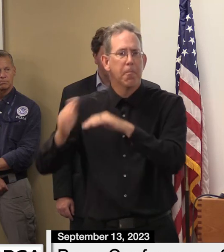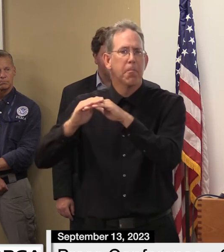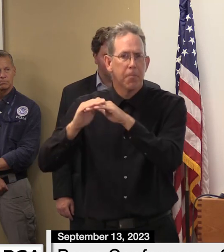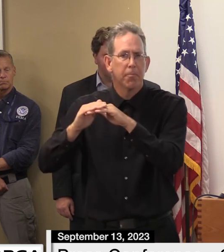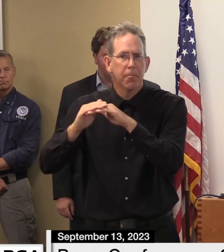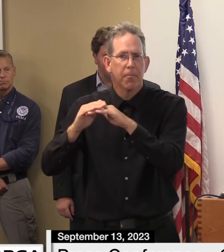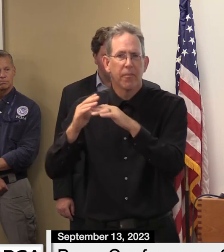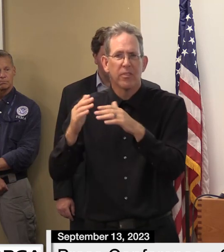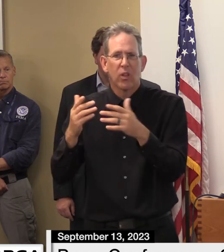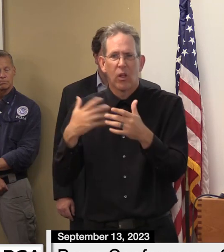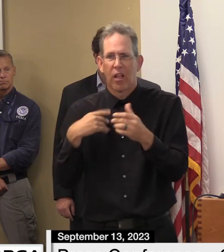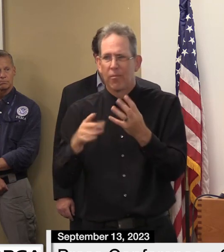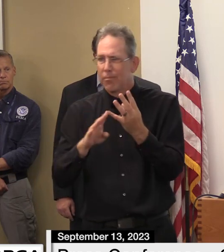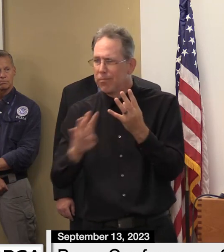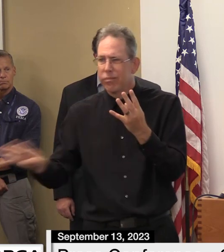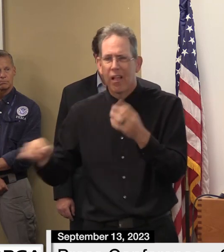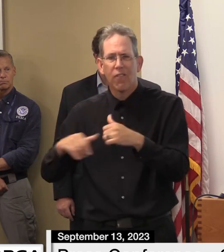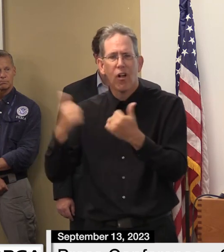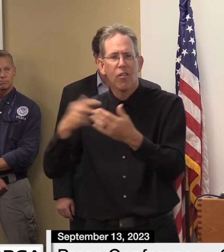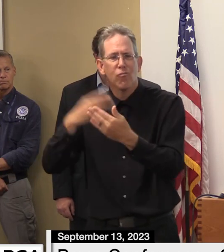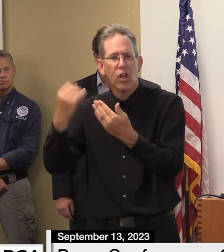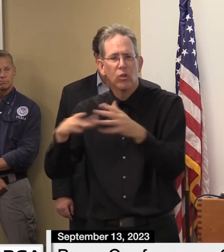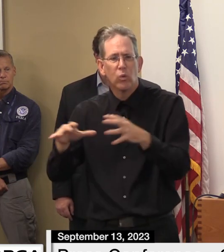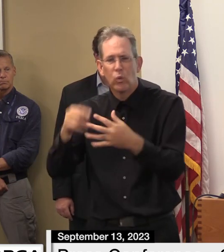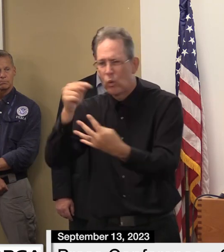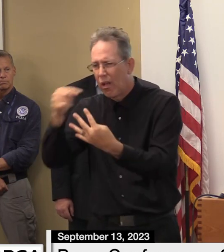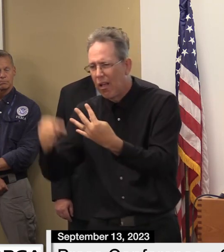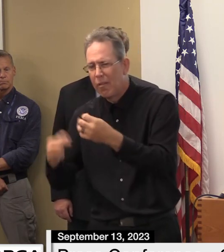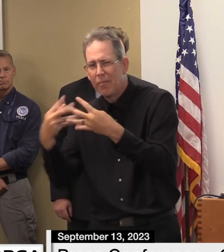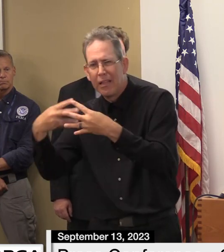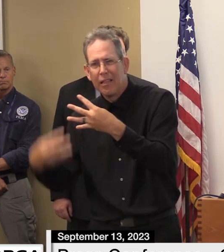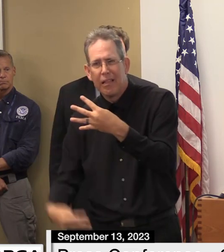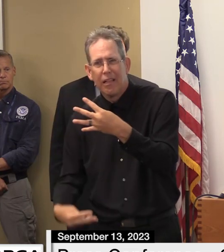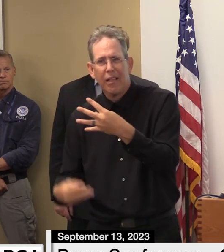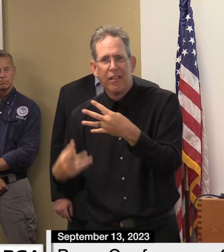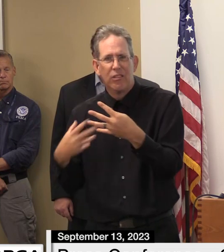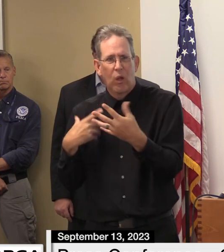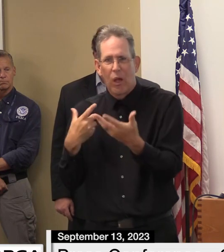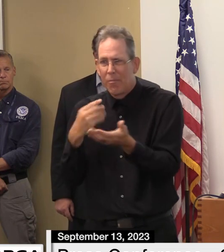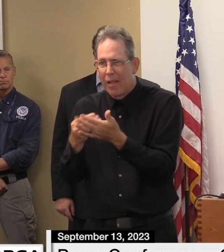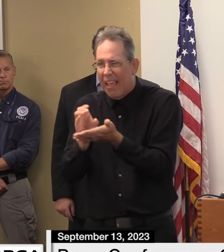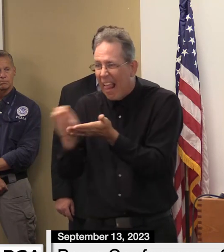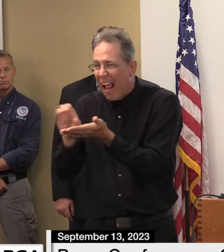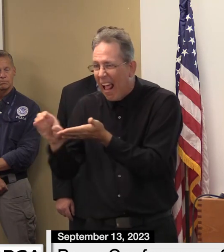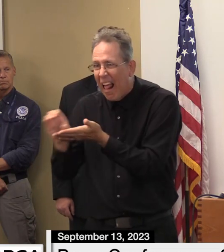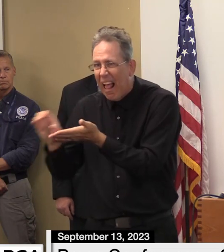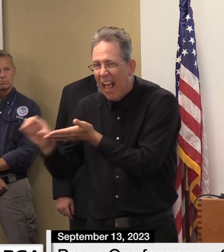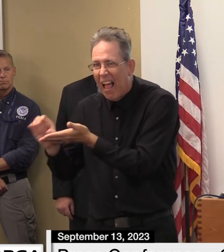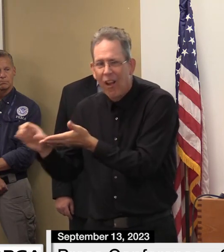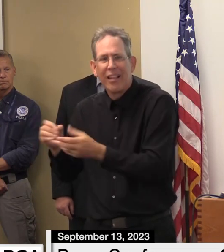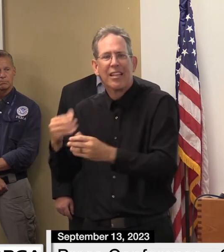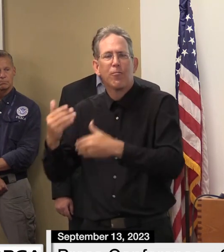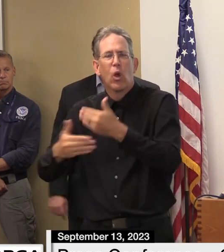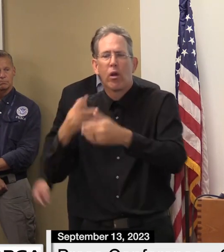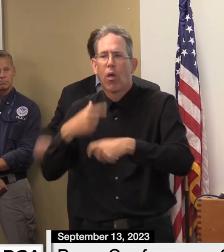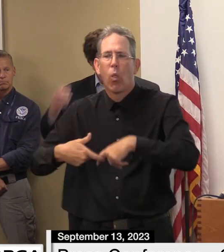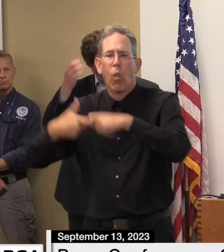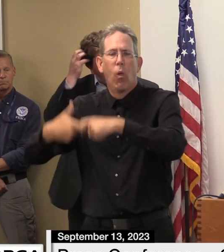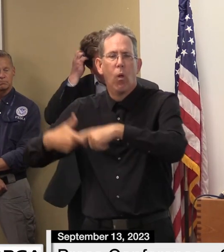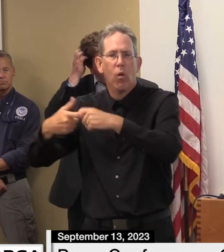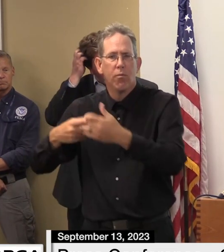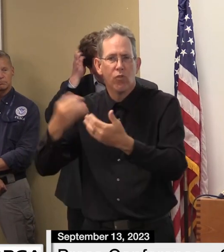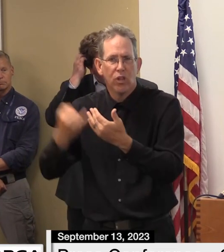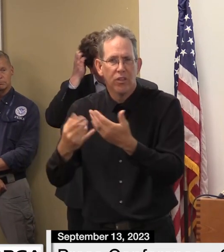projects that are just waiting to fill in those gaps of funding so that they can move forward. These are oftentimes fully permitted,